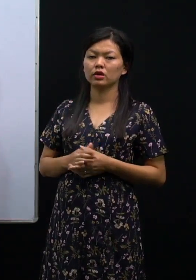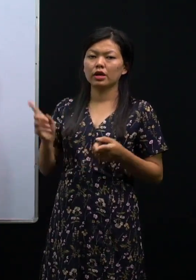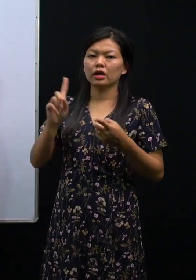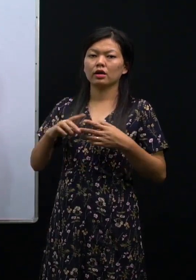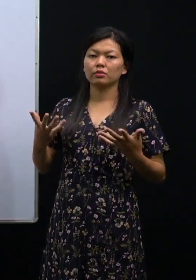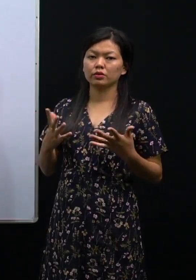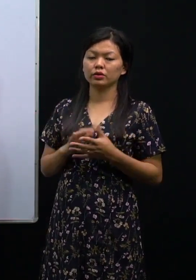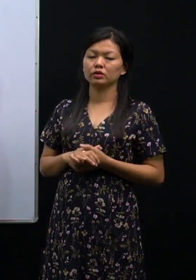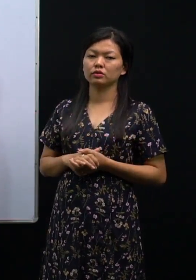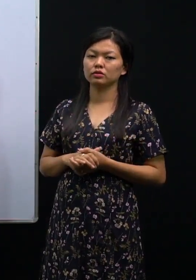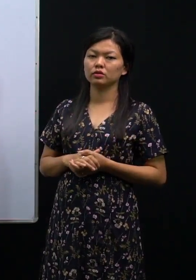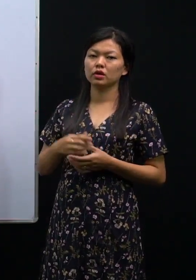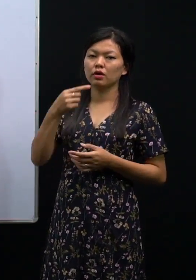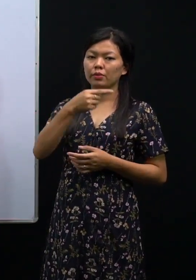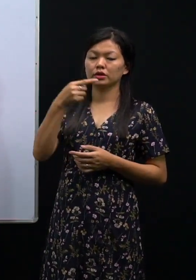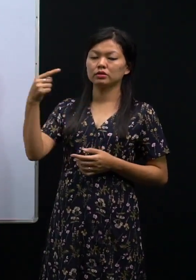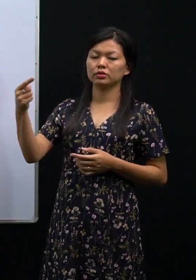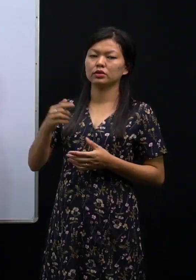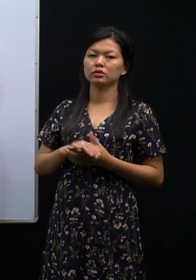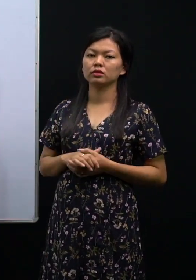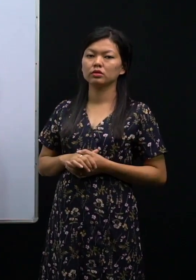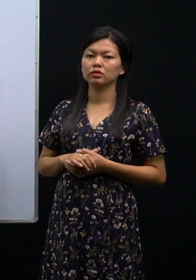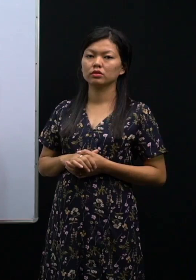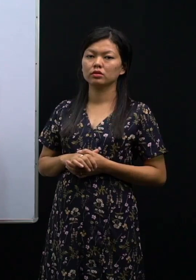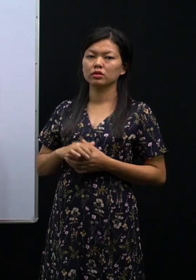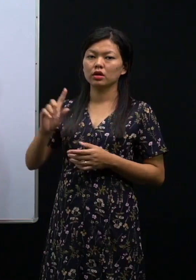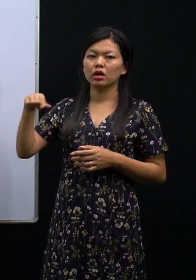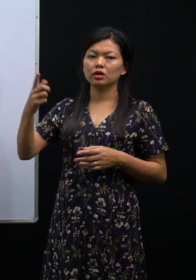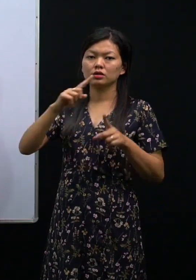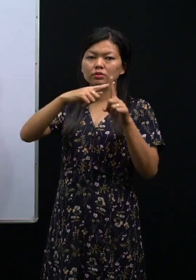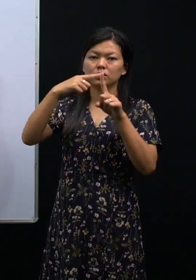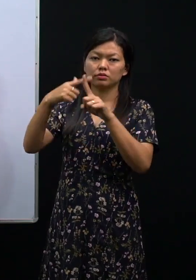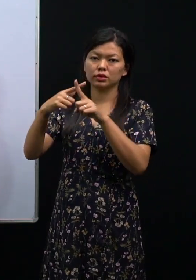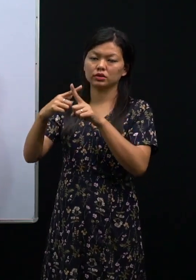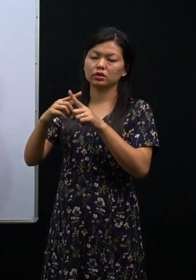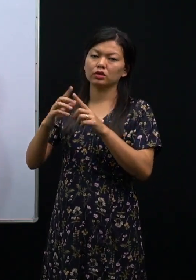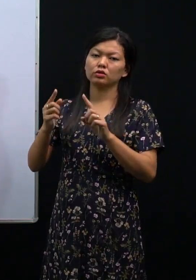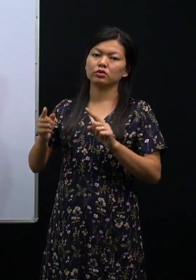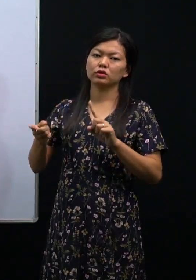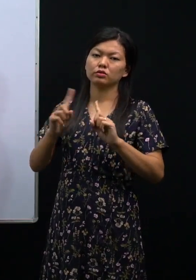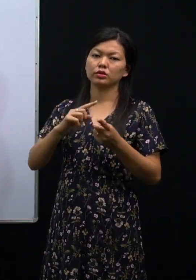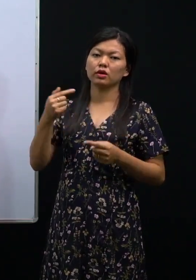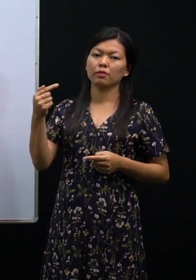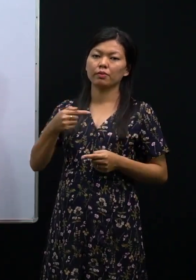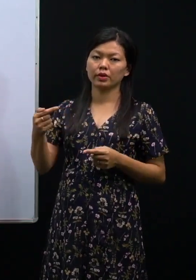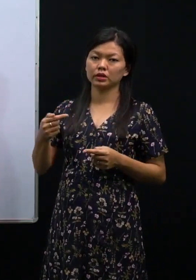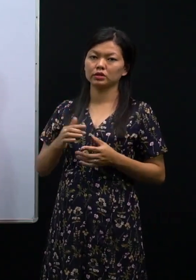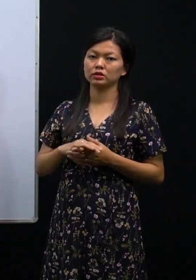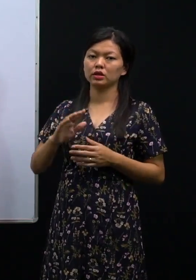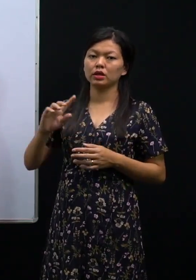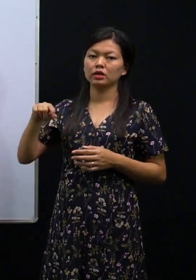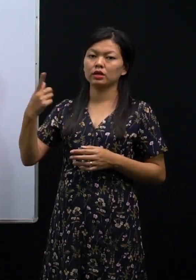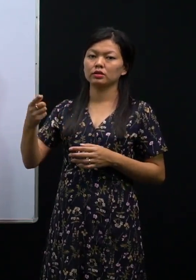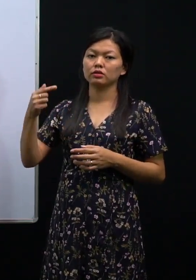happen? This is also minus. Others are plus. This also become minus. And these 2